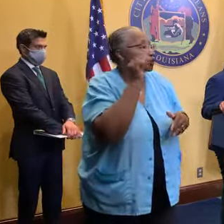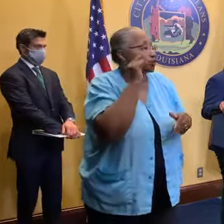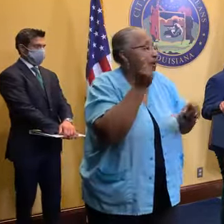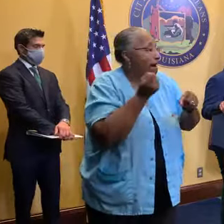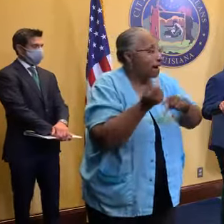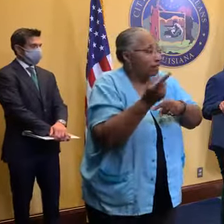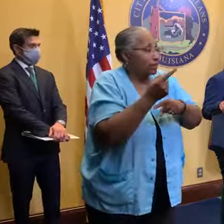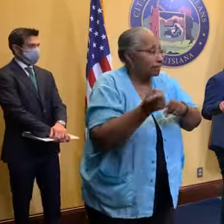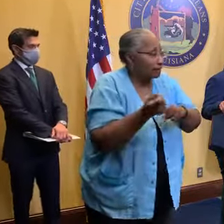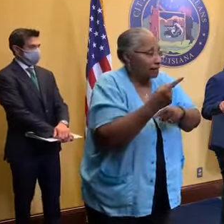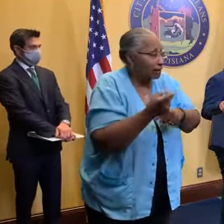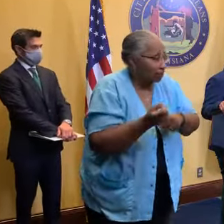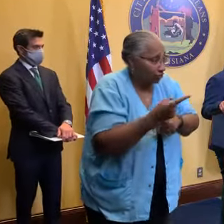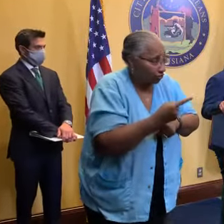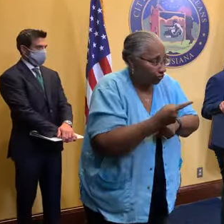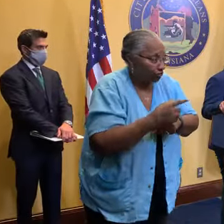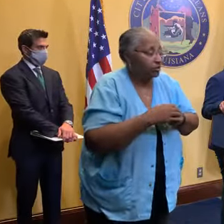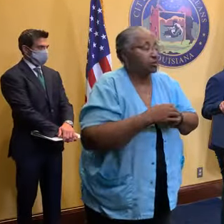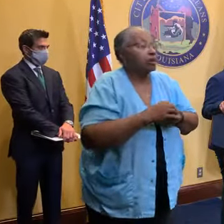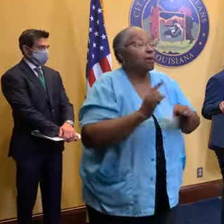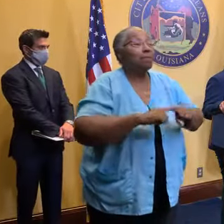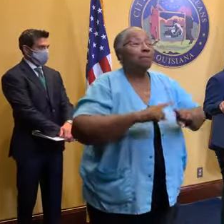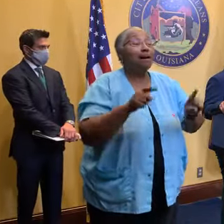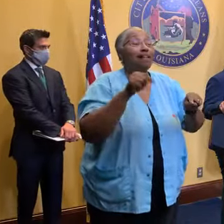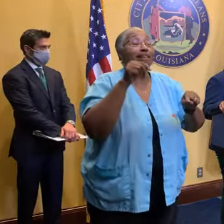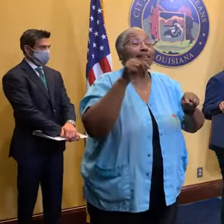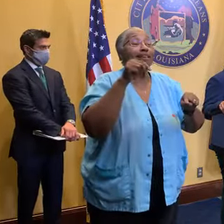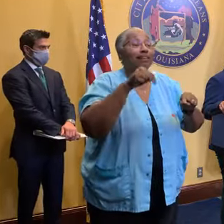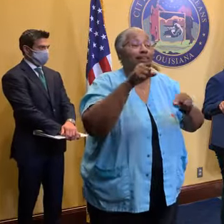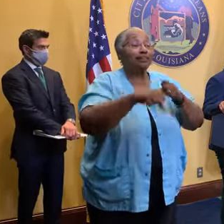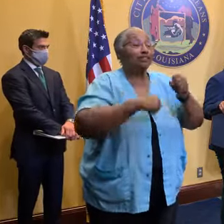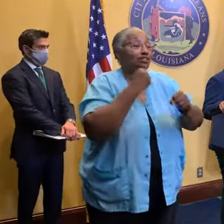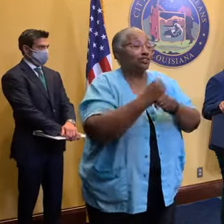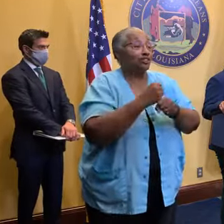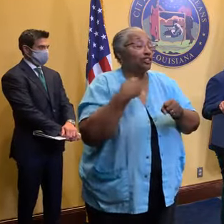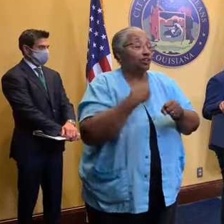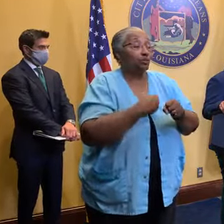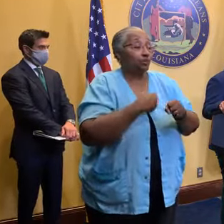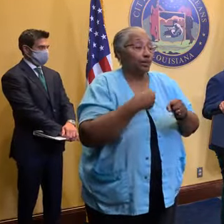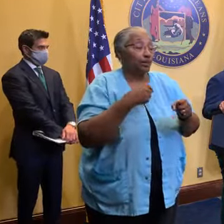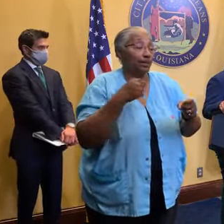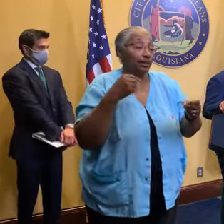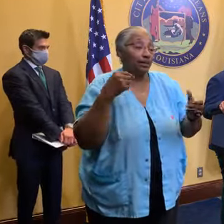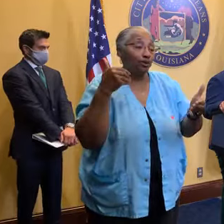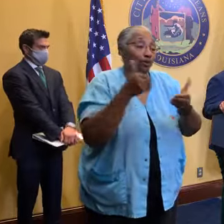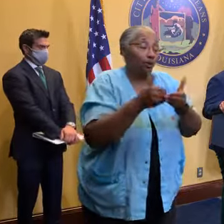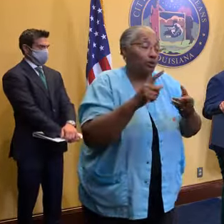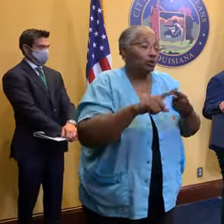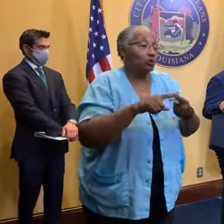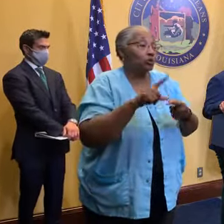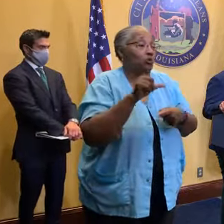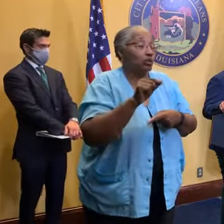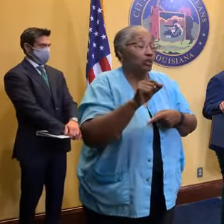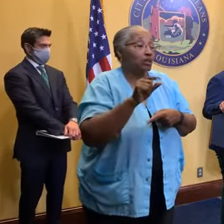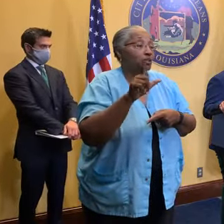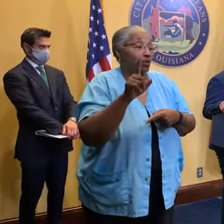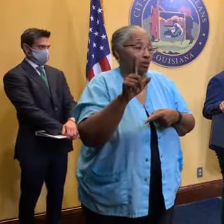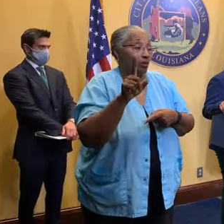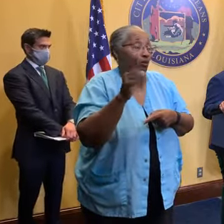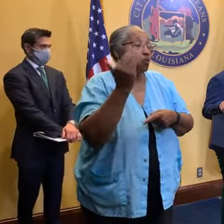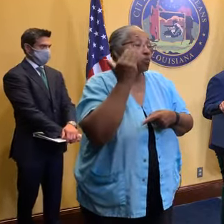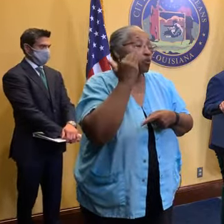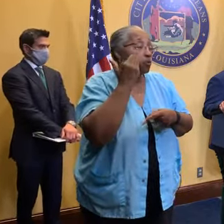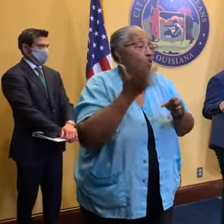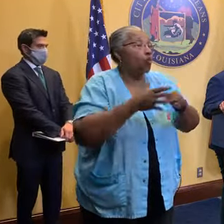year with a unified command. But this year, as we move towards 2021, we know COVID is among